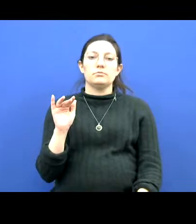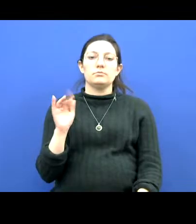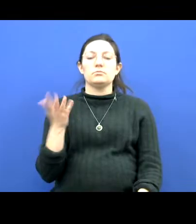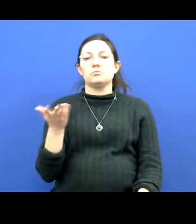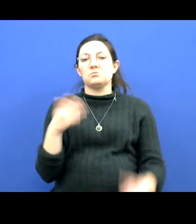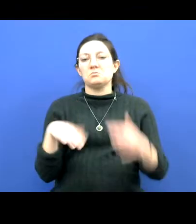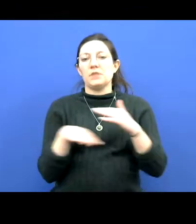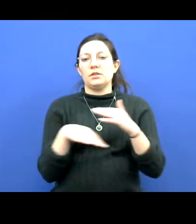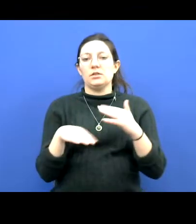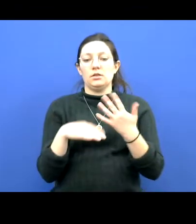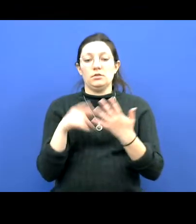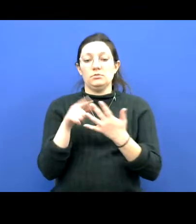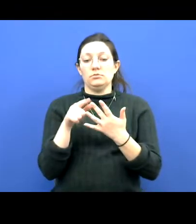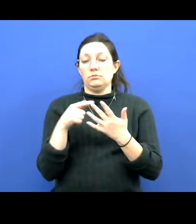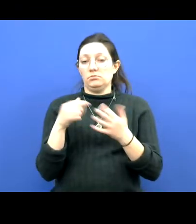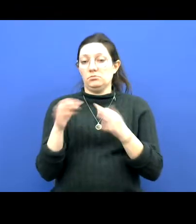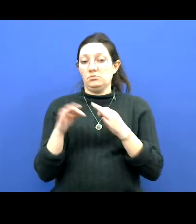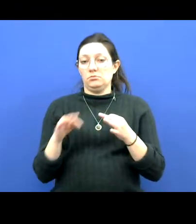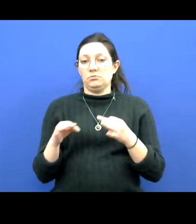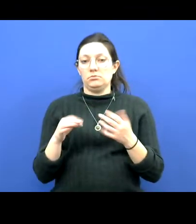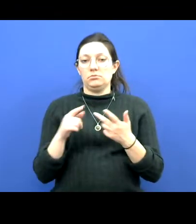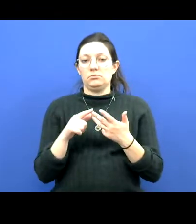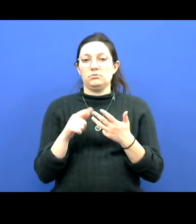Basically we've